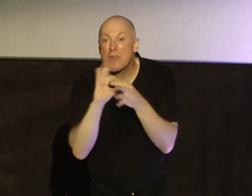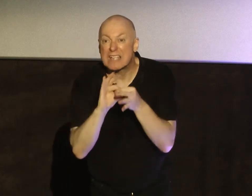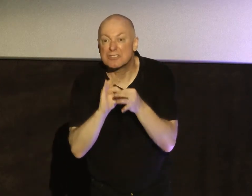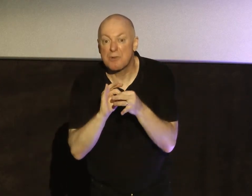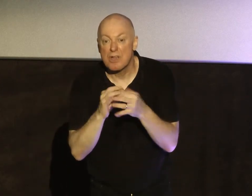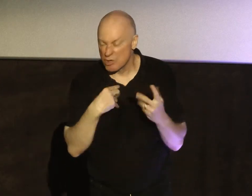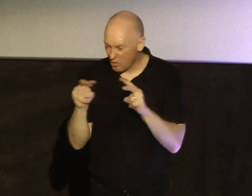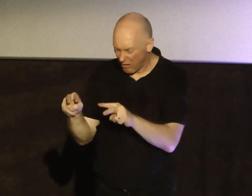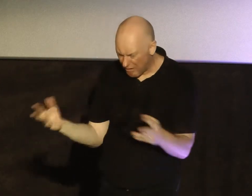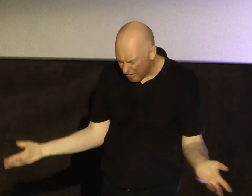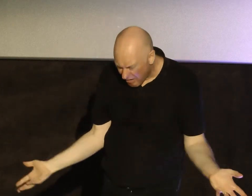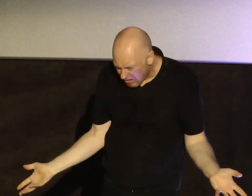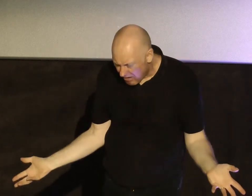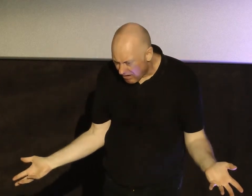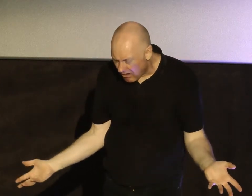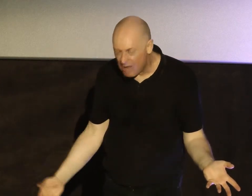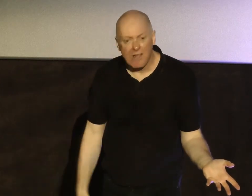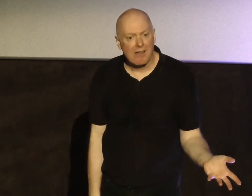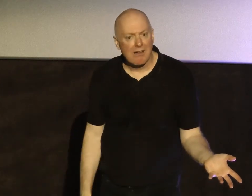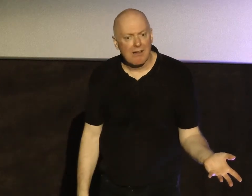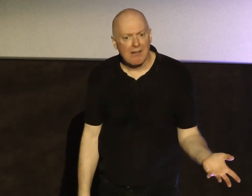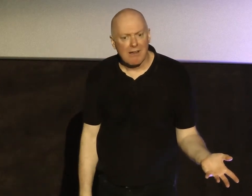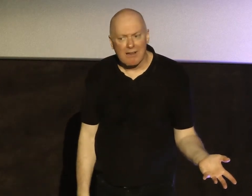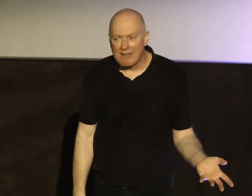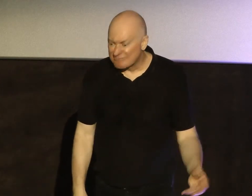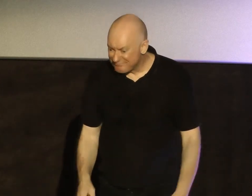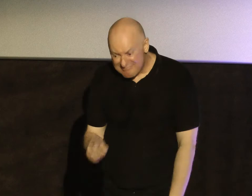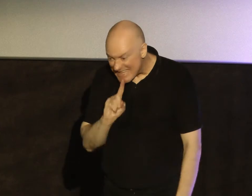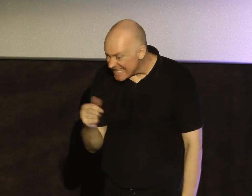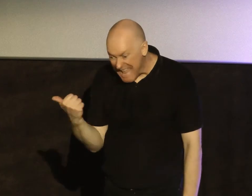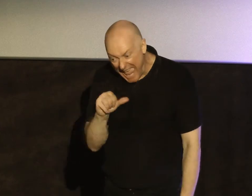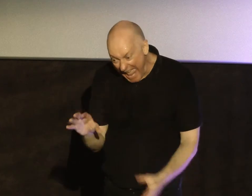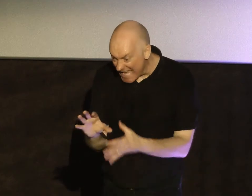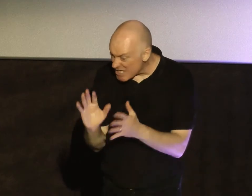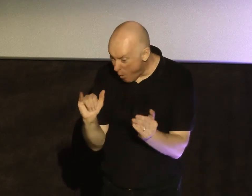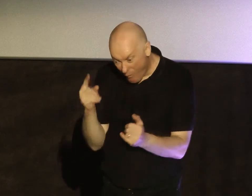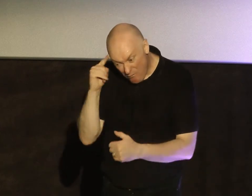at and you ask that question legitimately? Is there any hope for these relationships?